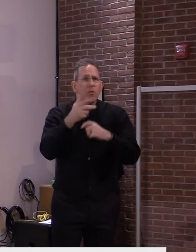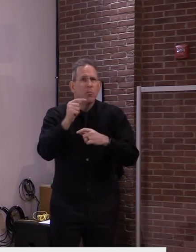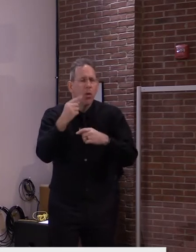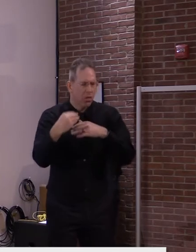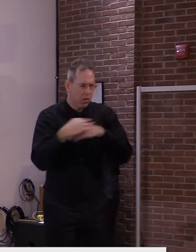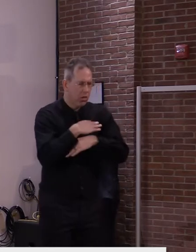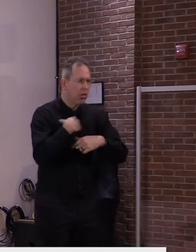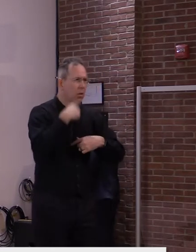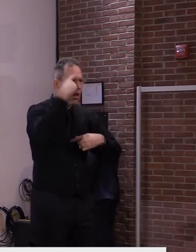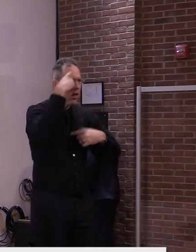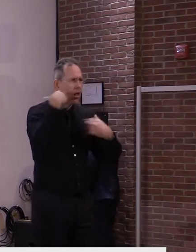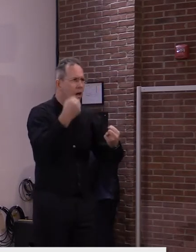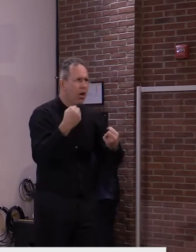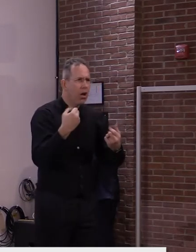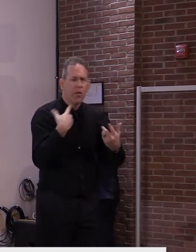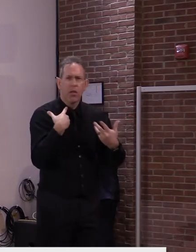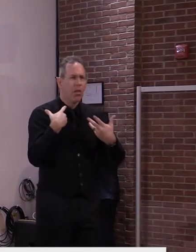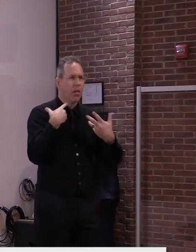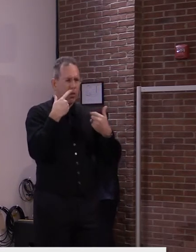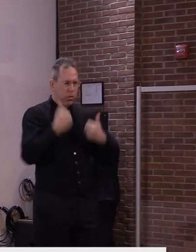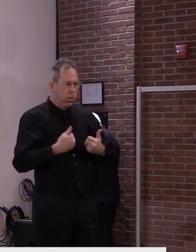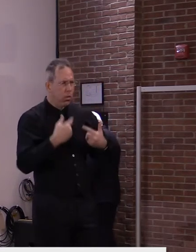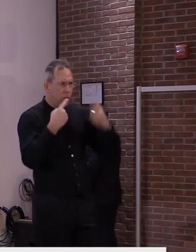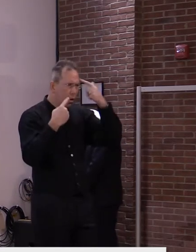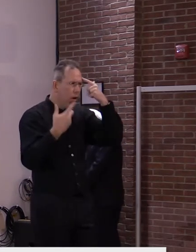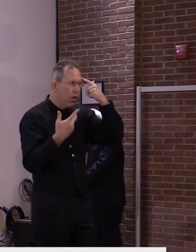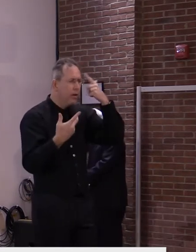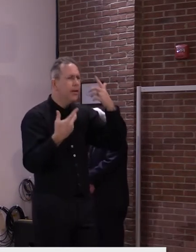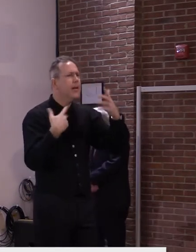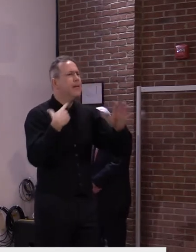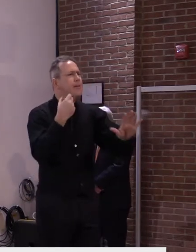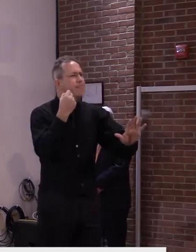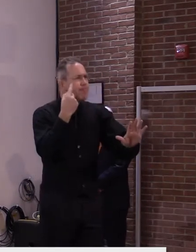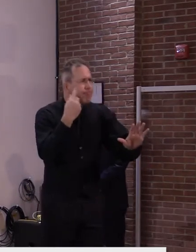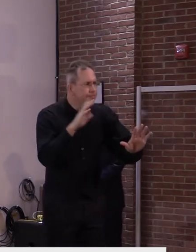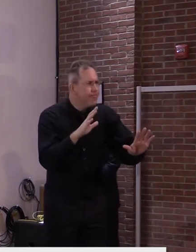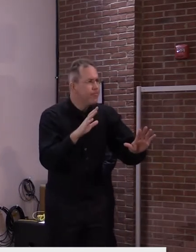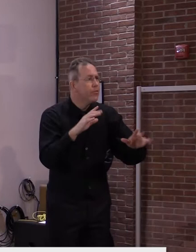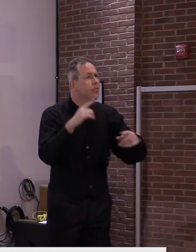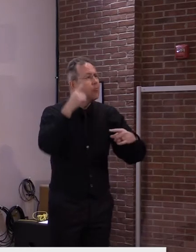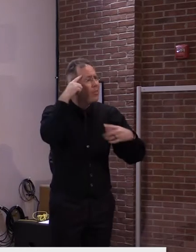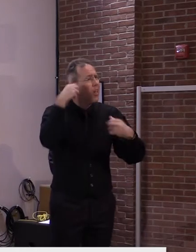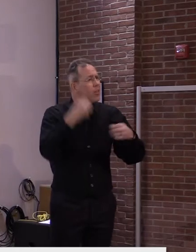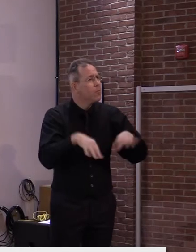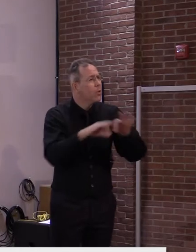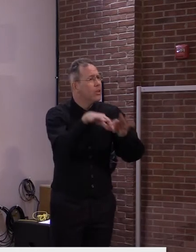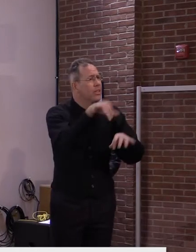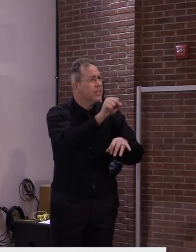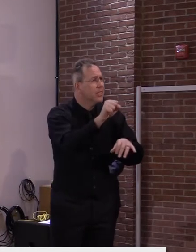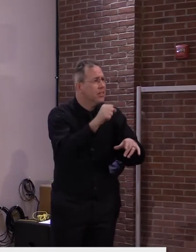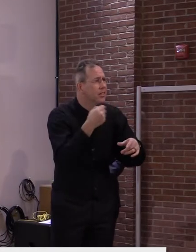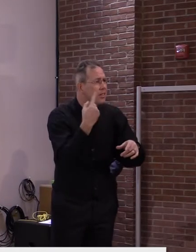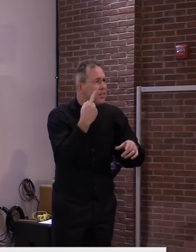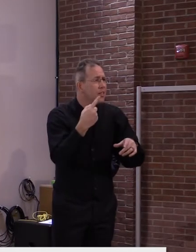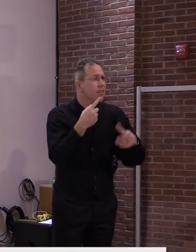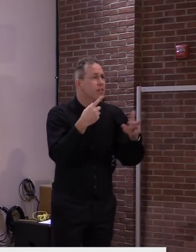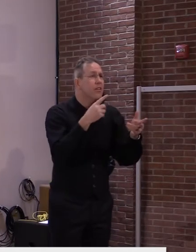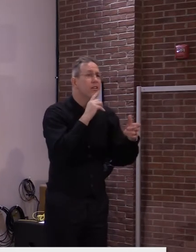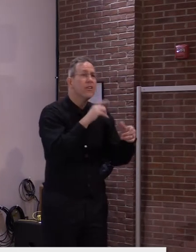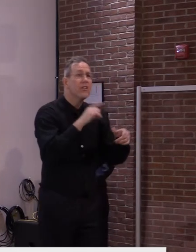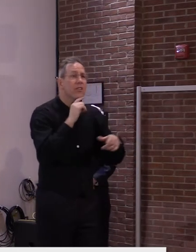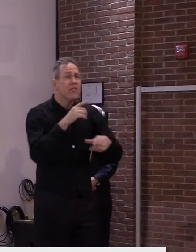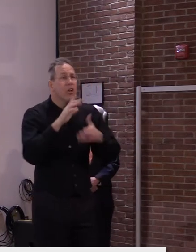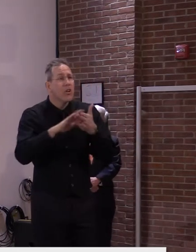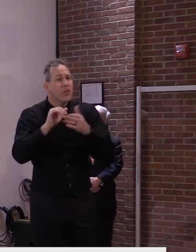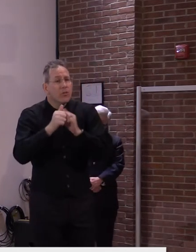no matter who you are, if you're a high school student, if you're a 75-year-old. It doesn't really matter. And